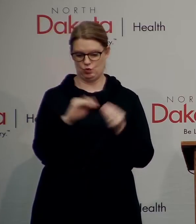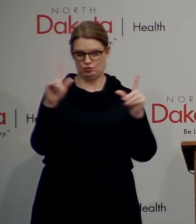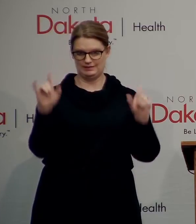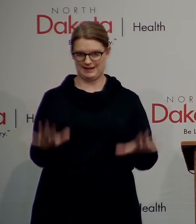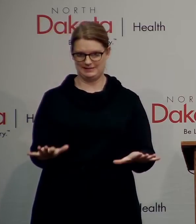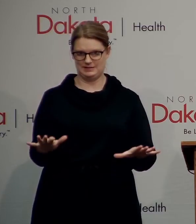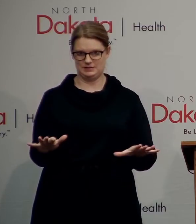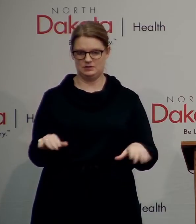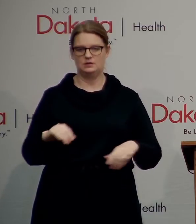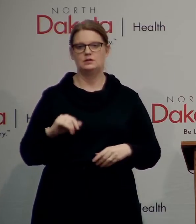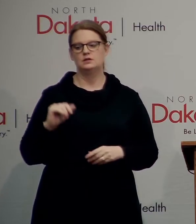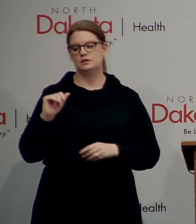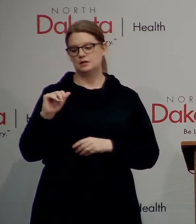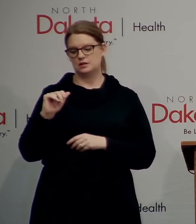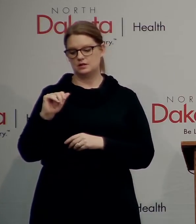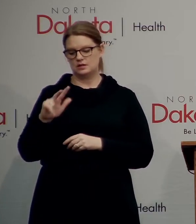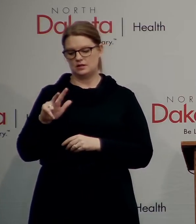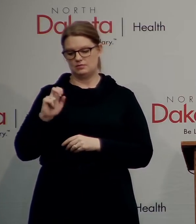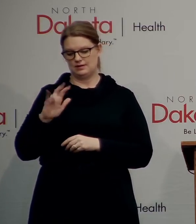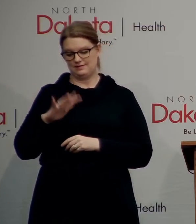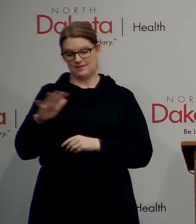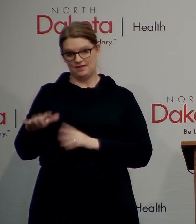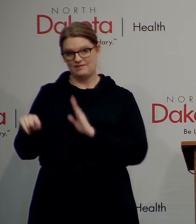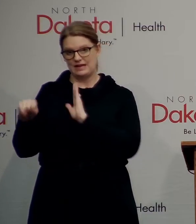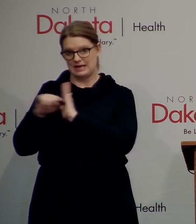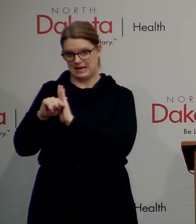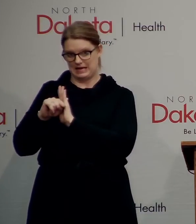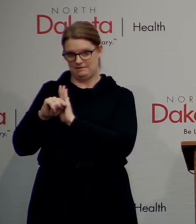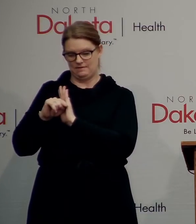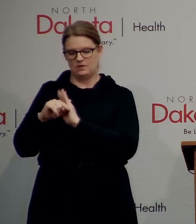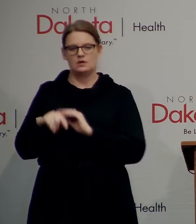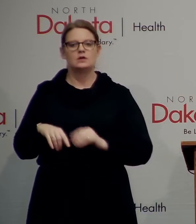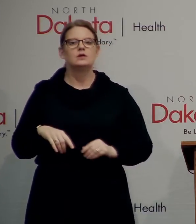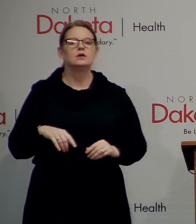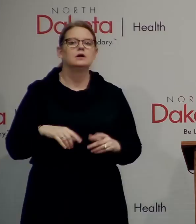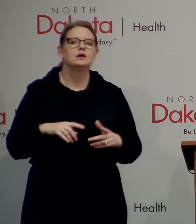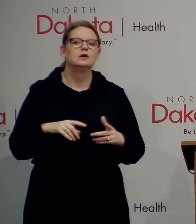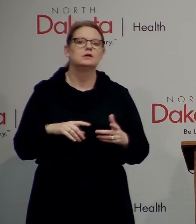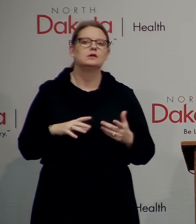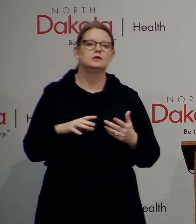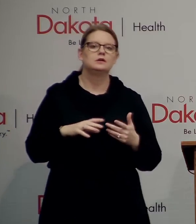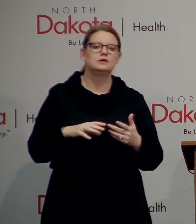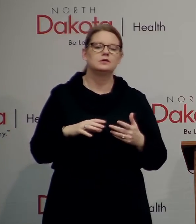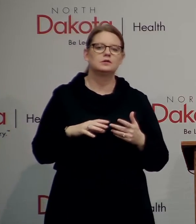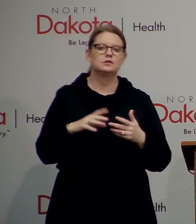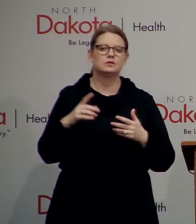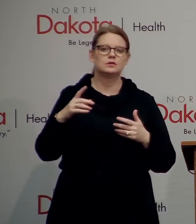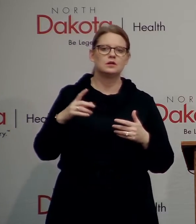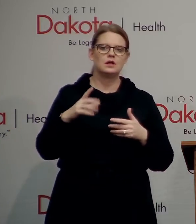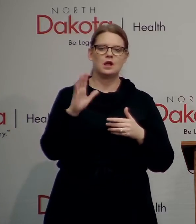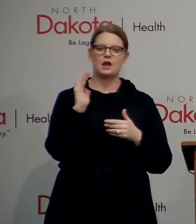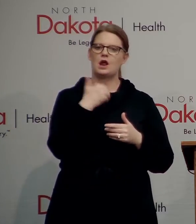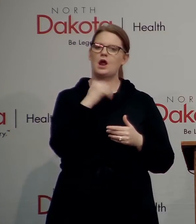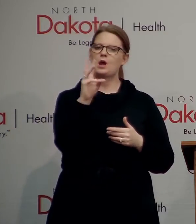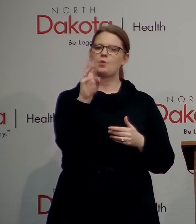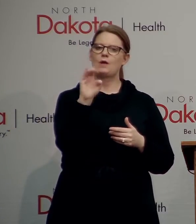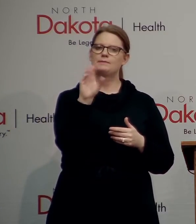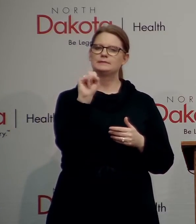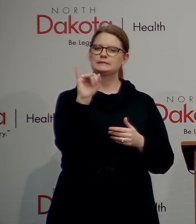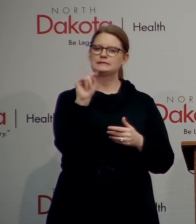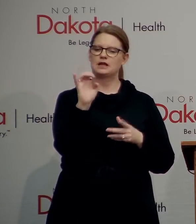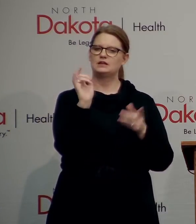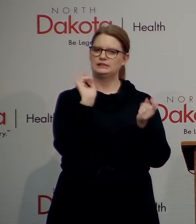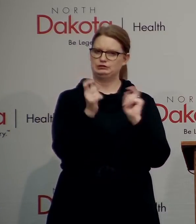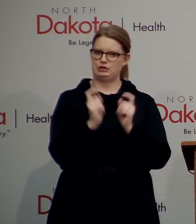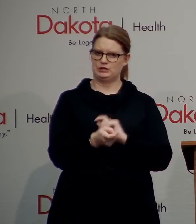tested with 355 negatives. And I wanted to let you know that we had made some changes on our website. We've